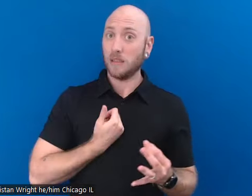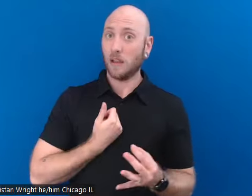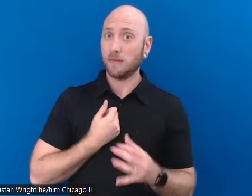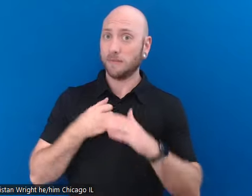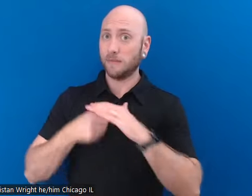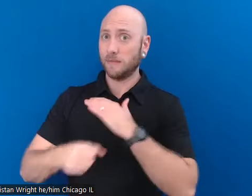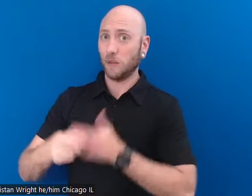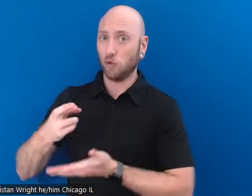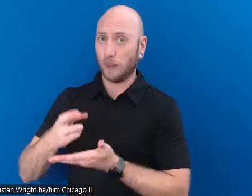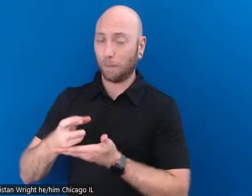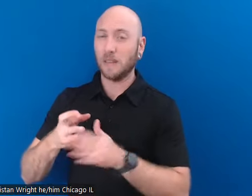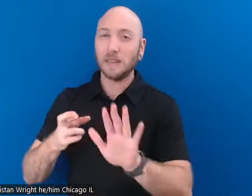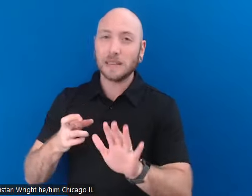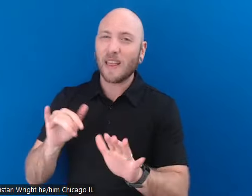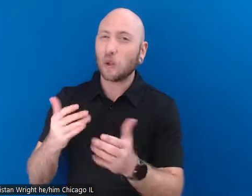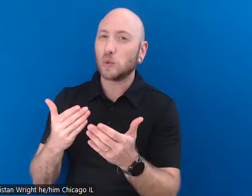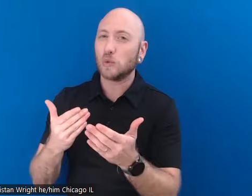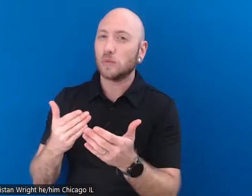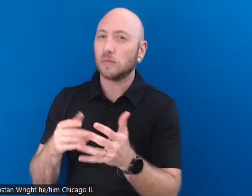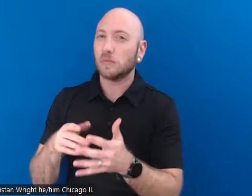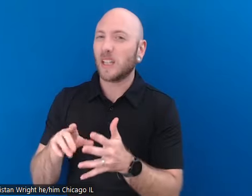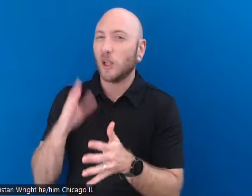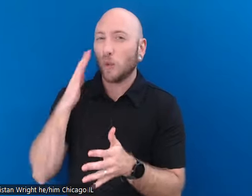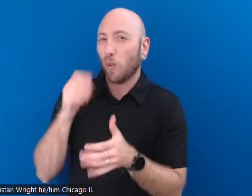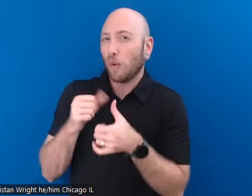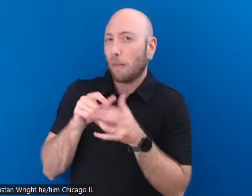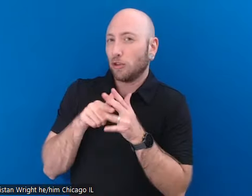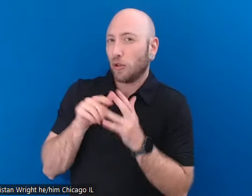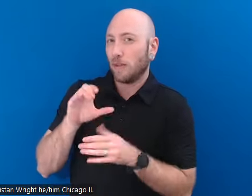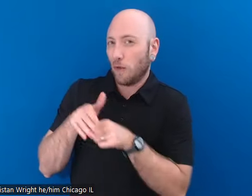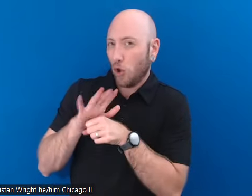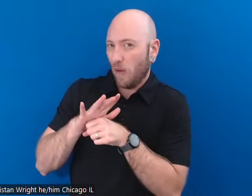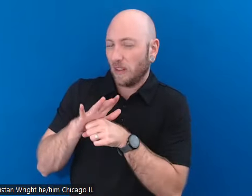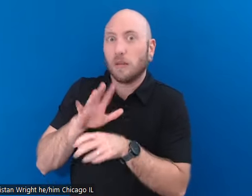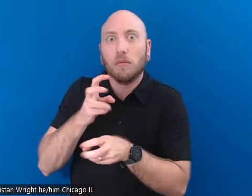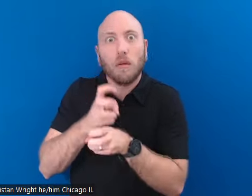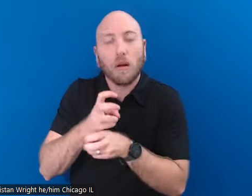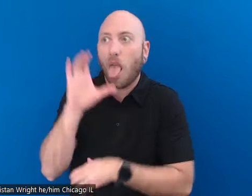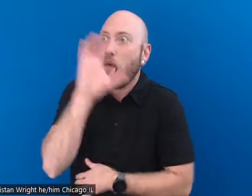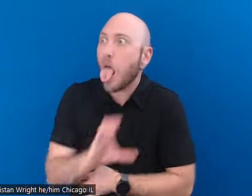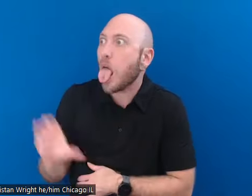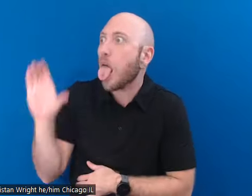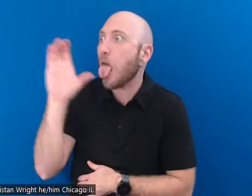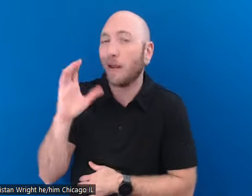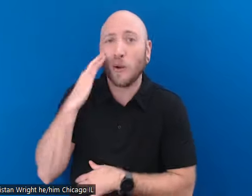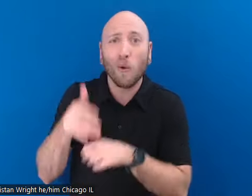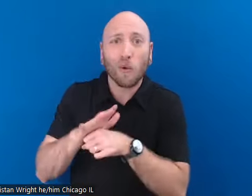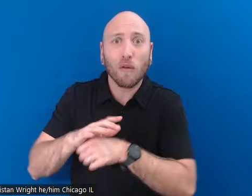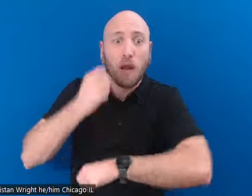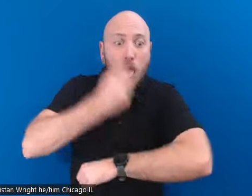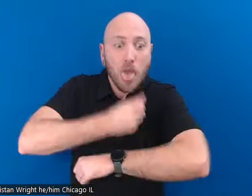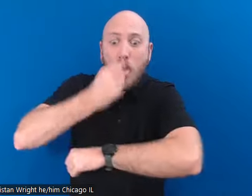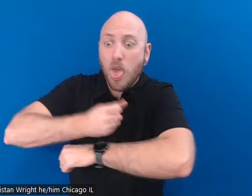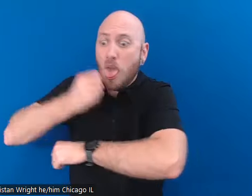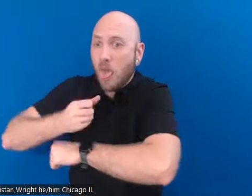of COVID, so it took a couple months for me to find one and get in, but I managed to do it. My lease